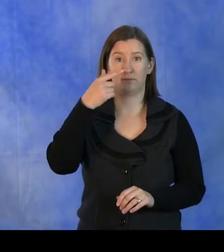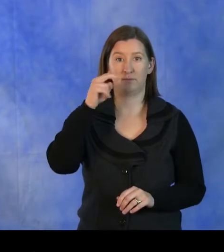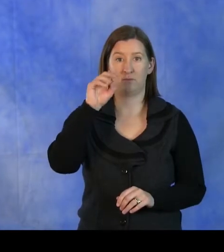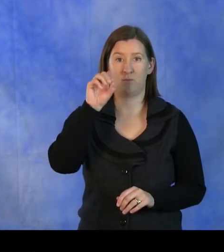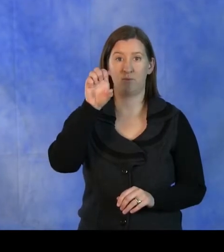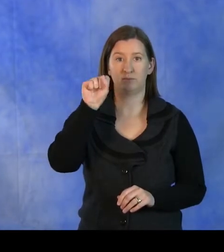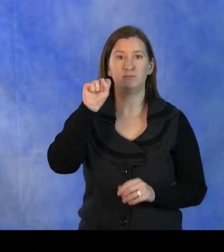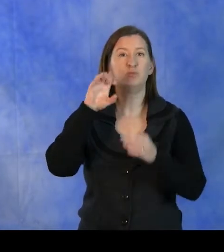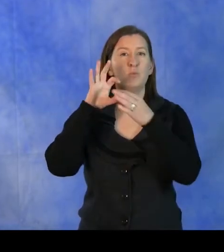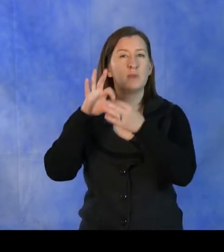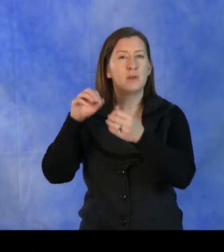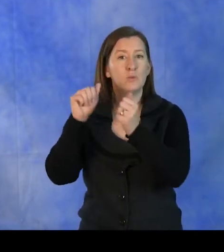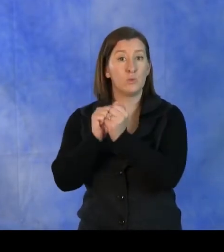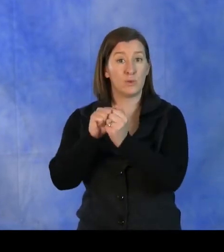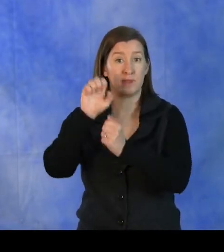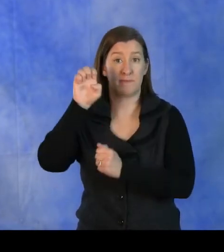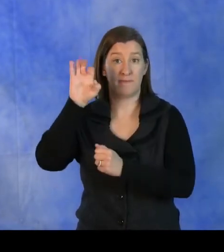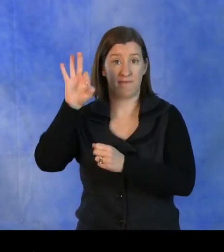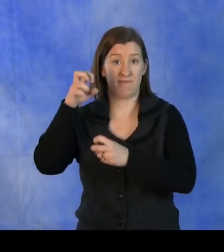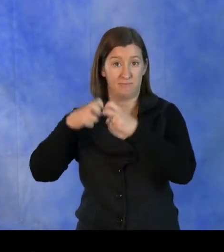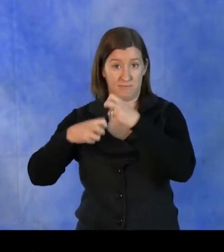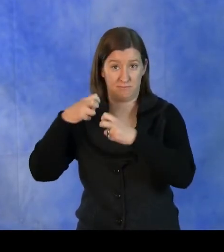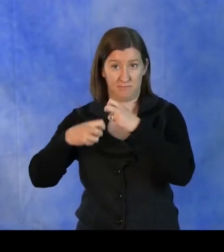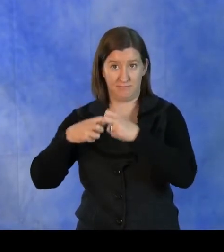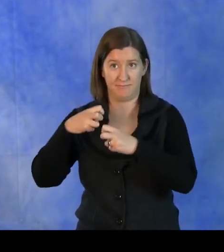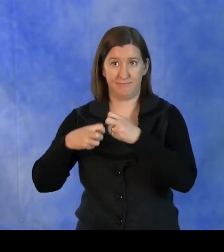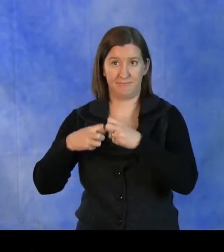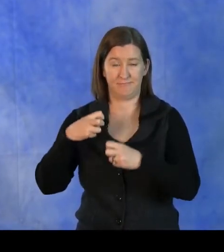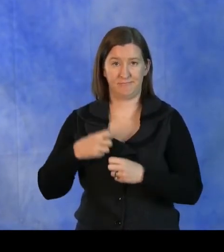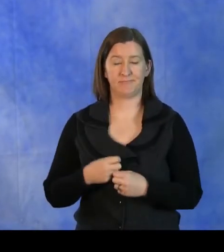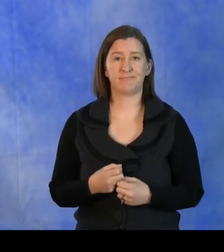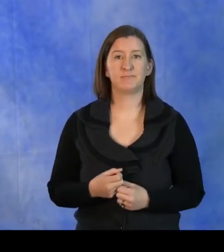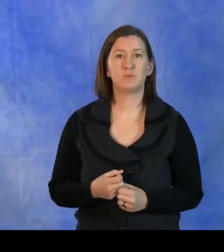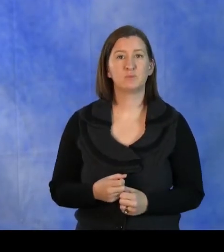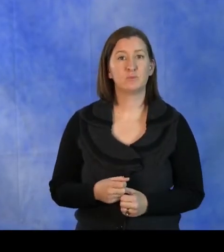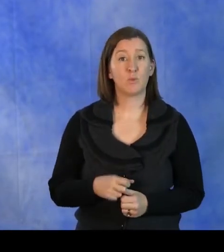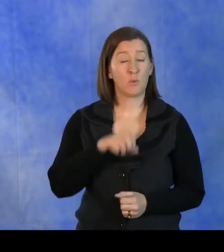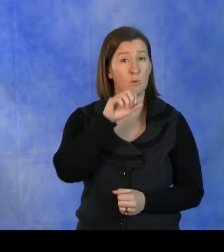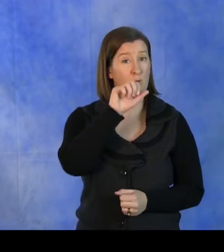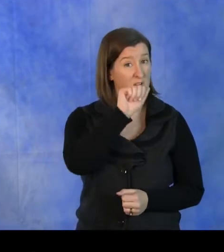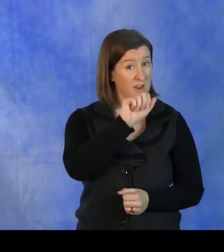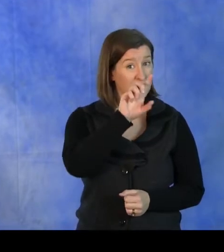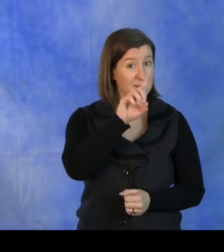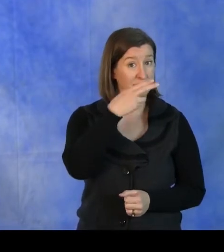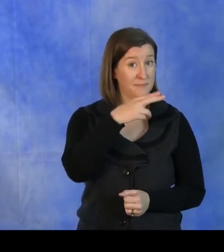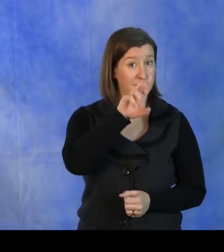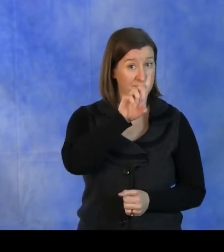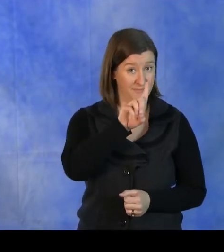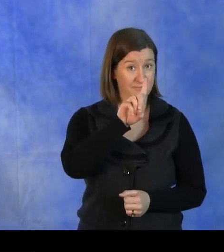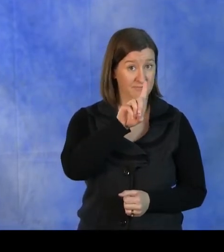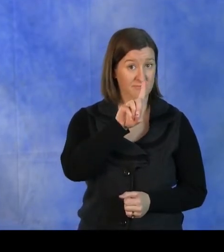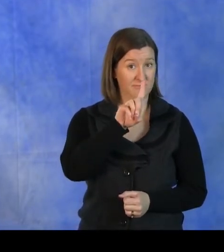Now we're going to talk about diagnoses related with EF difficulties.